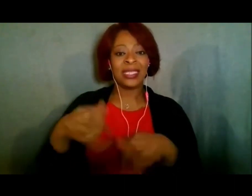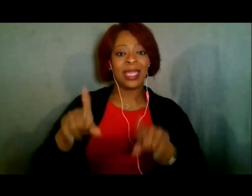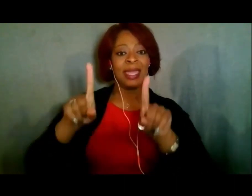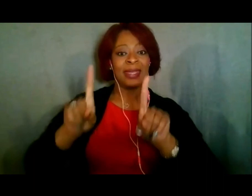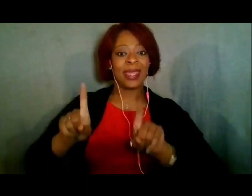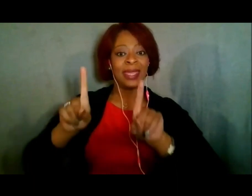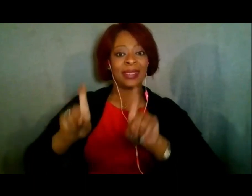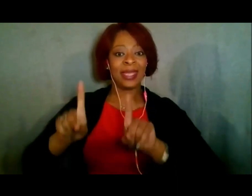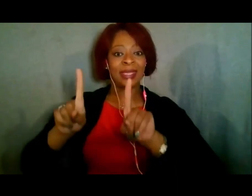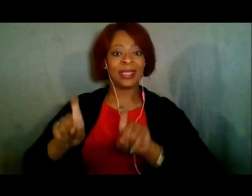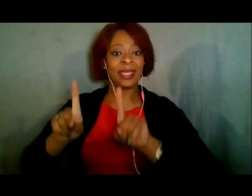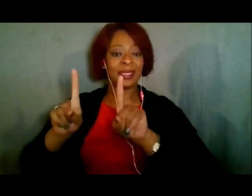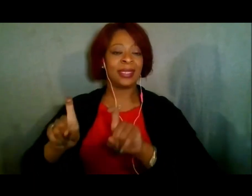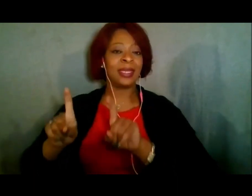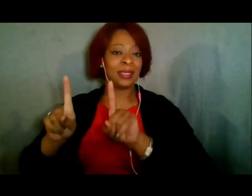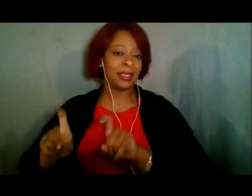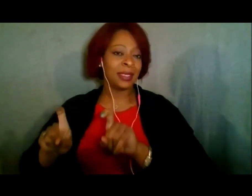ongoing.